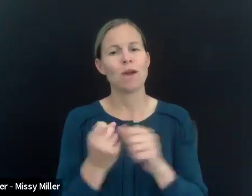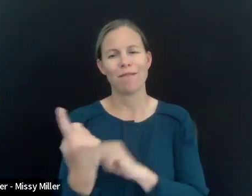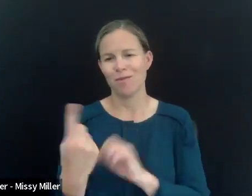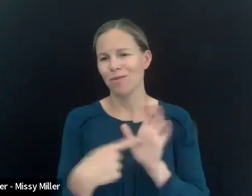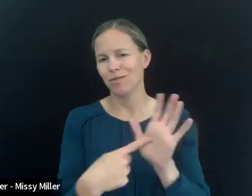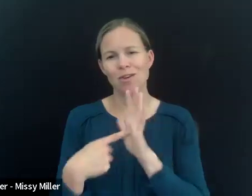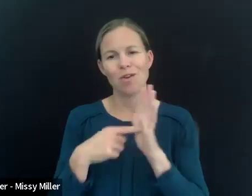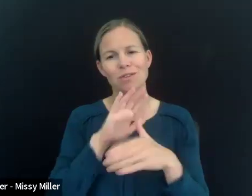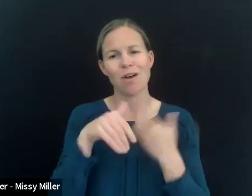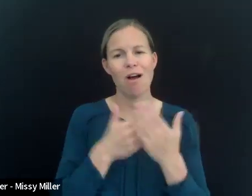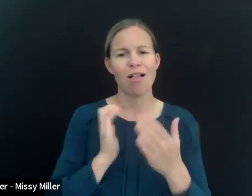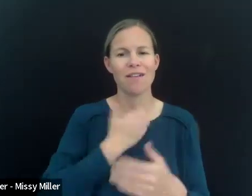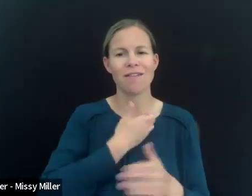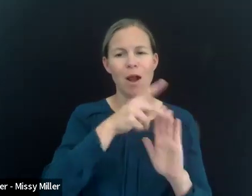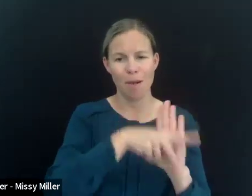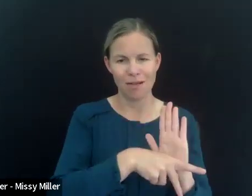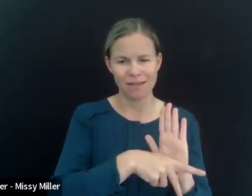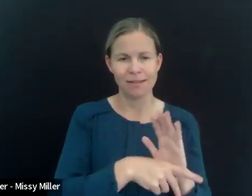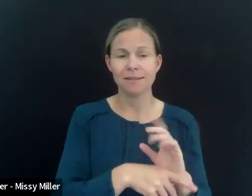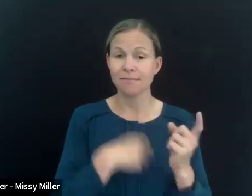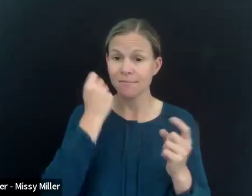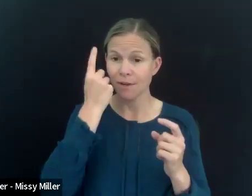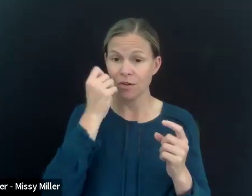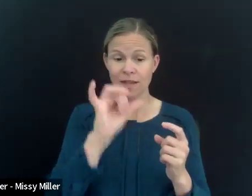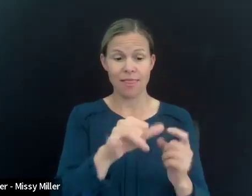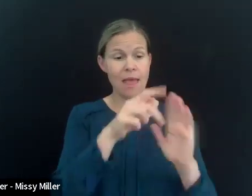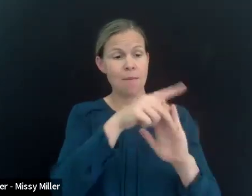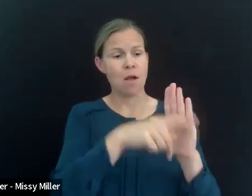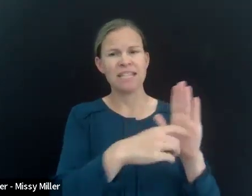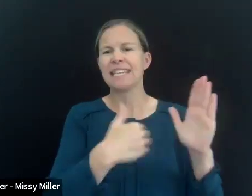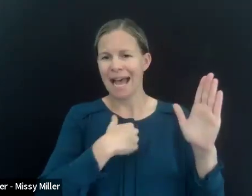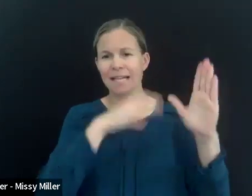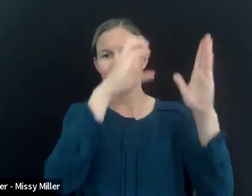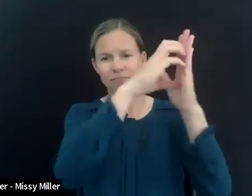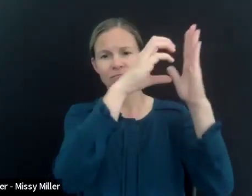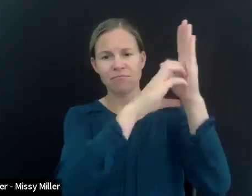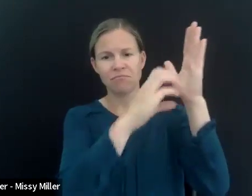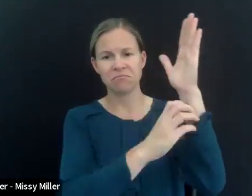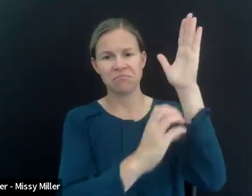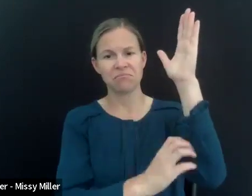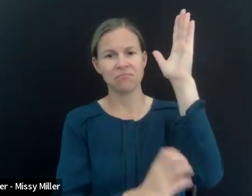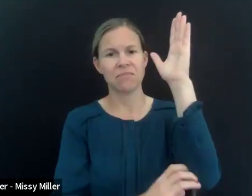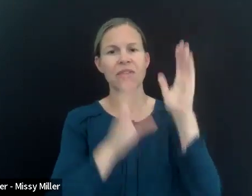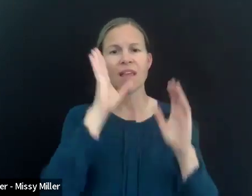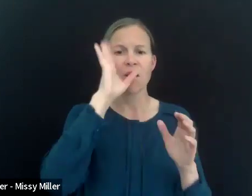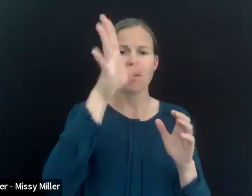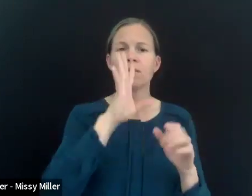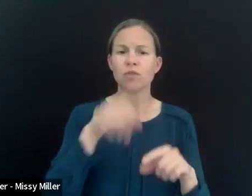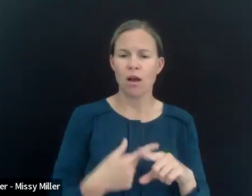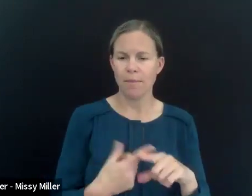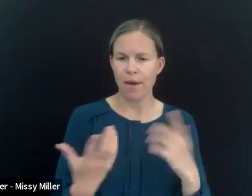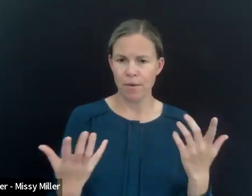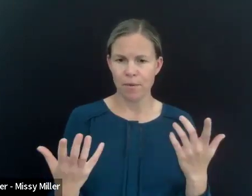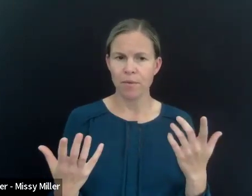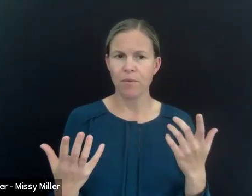do have sections in that policy agenda which really uplifts and centers what